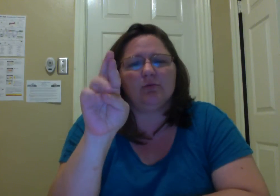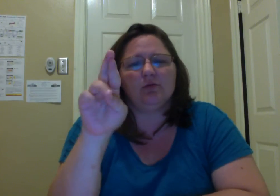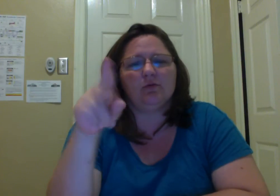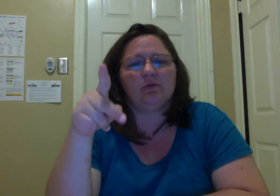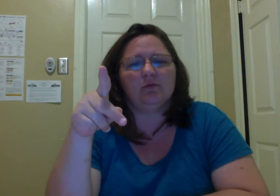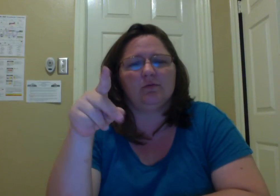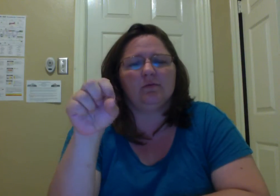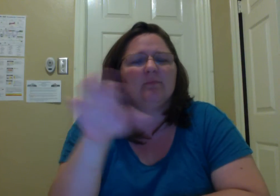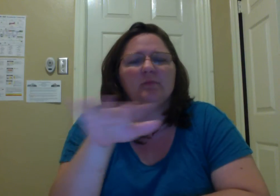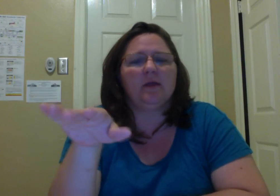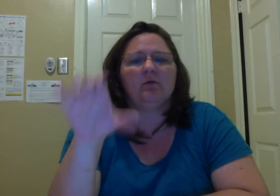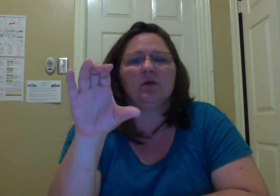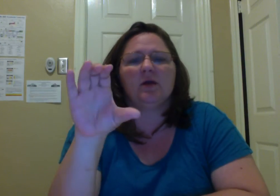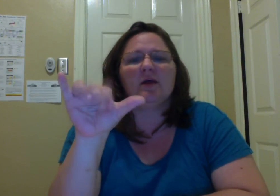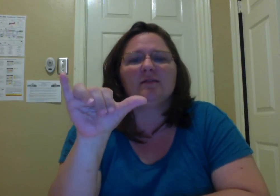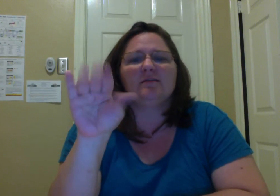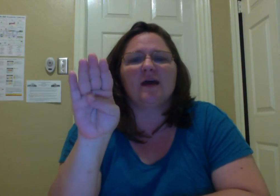cyber, I'm spelling it wrong,